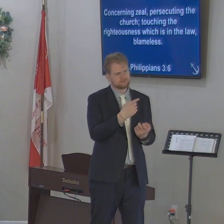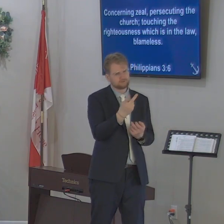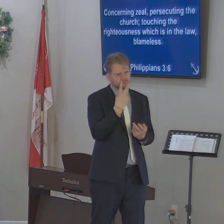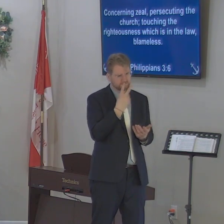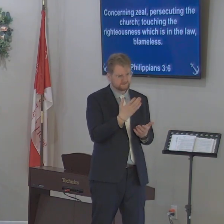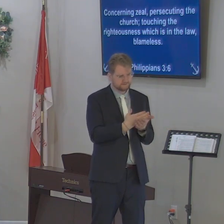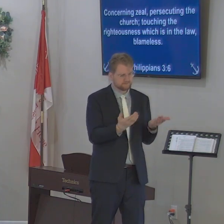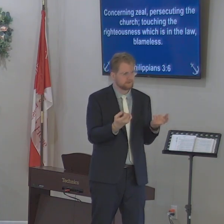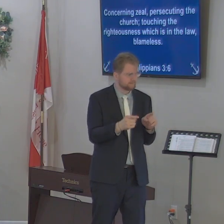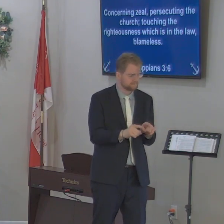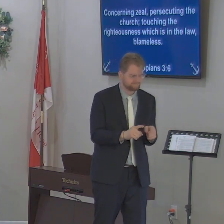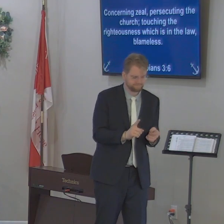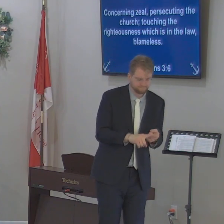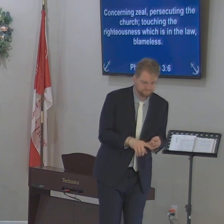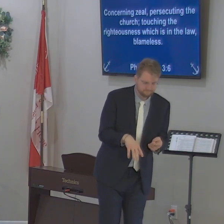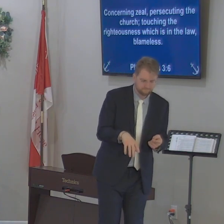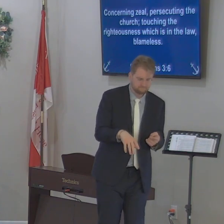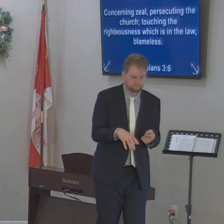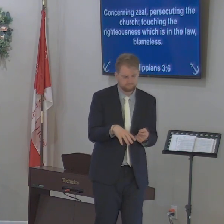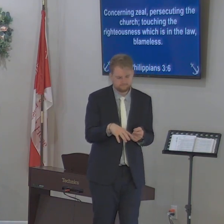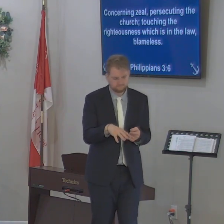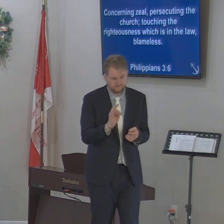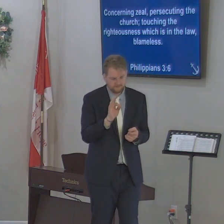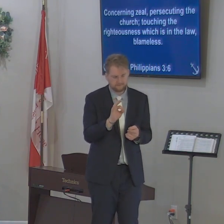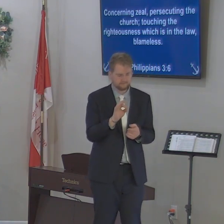okay? Turn me to Acts chapter 7.